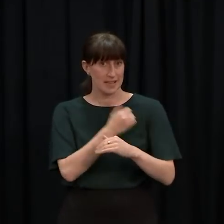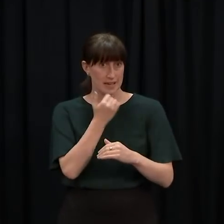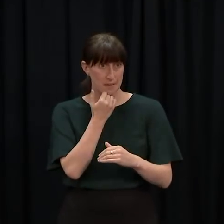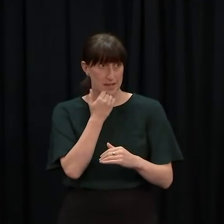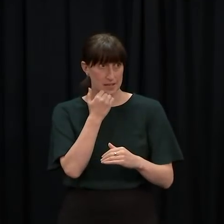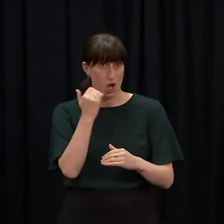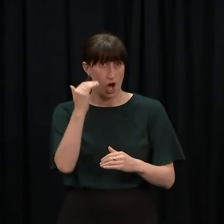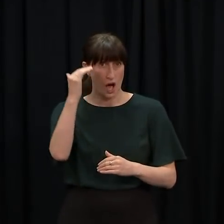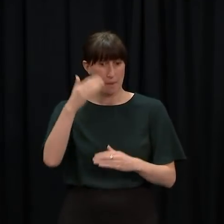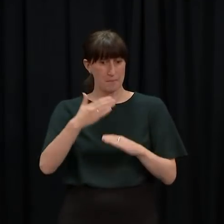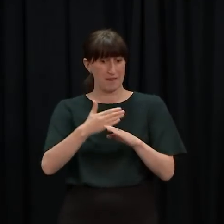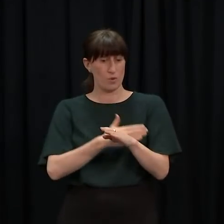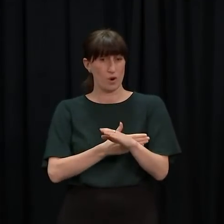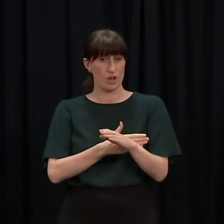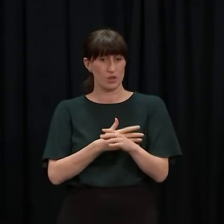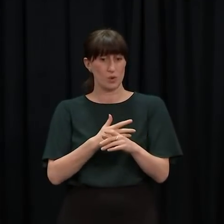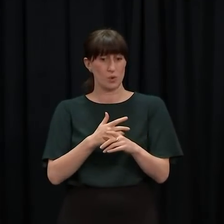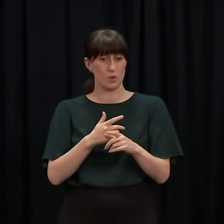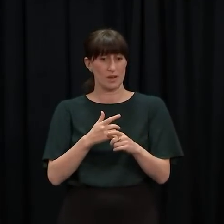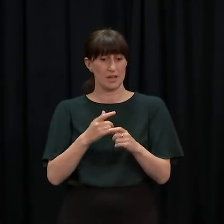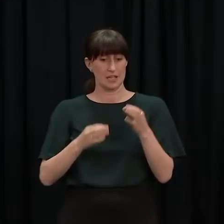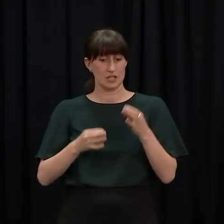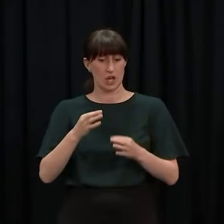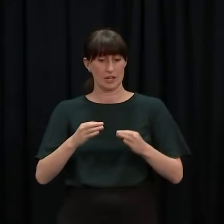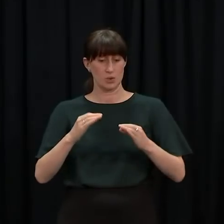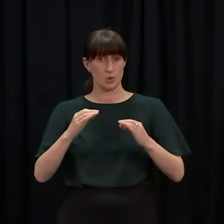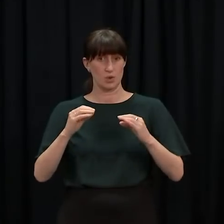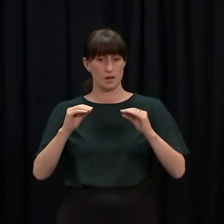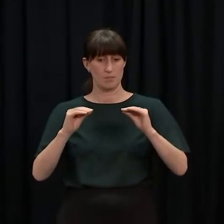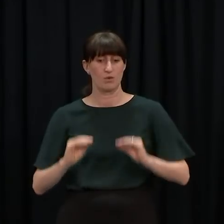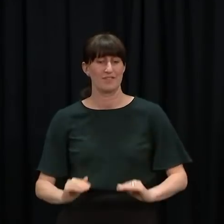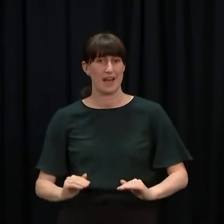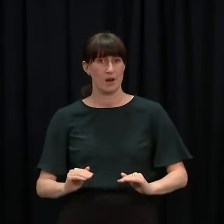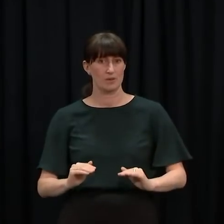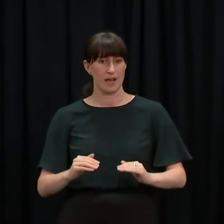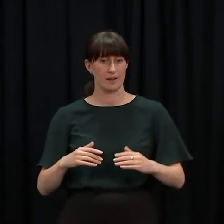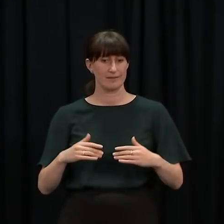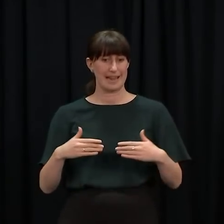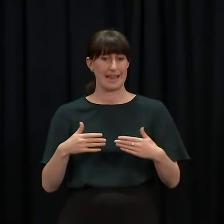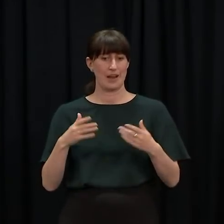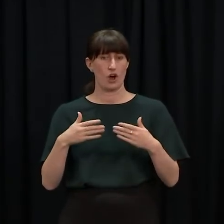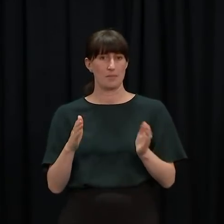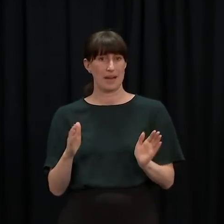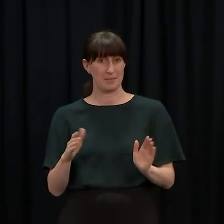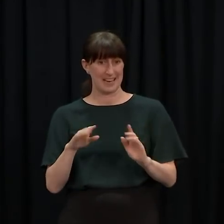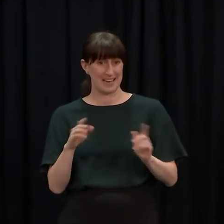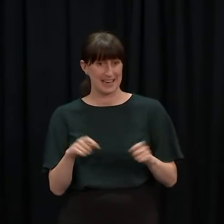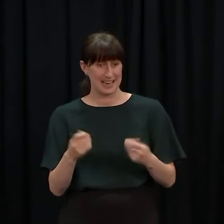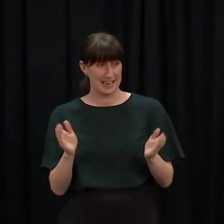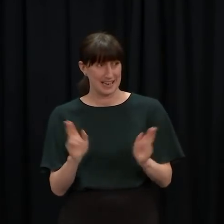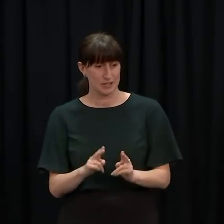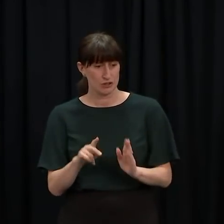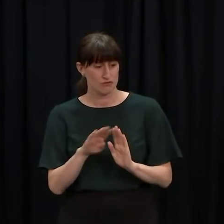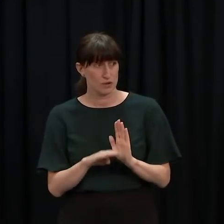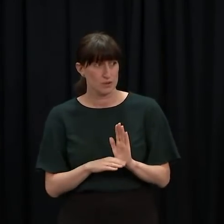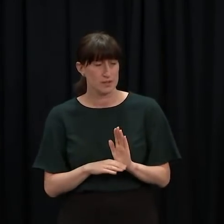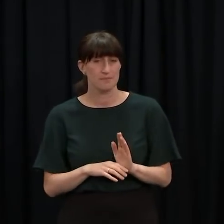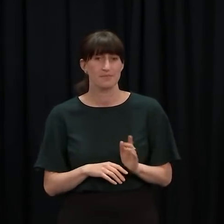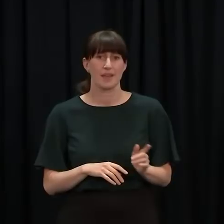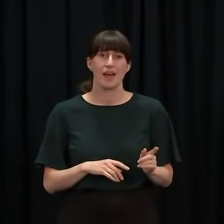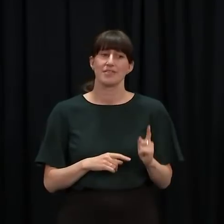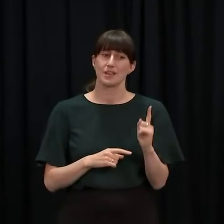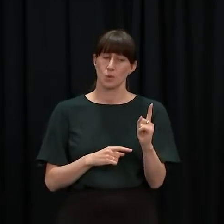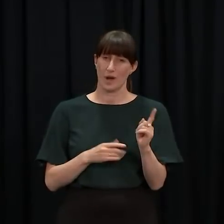Look, I think I would disentangle the two things because the vaccination rate is one input into our advice and decisions